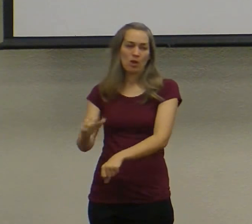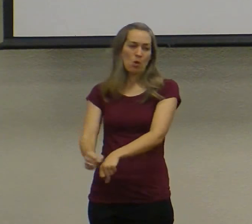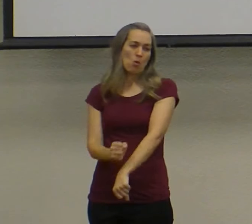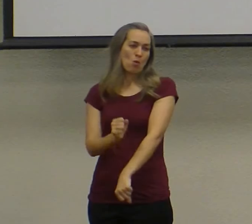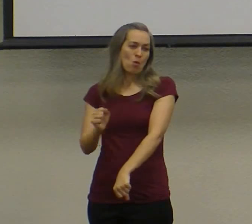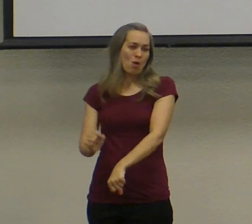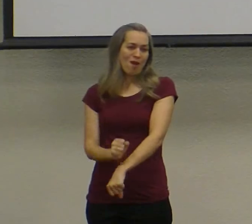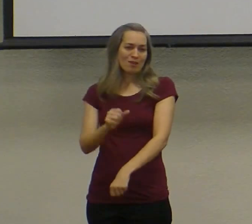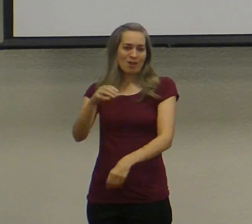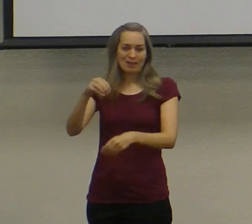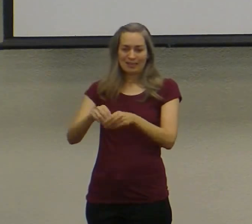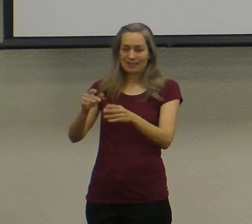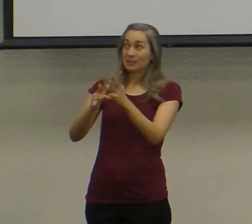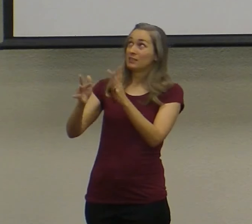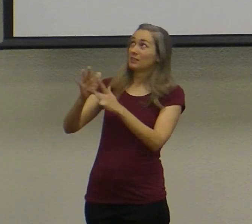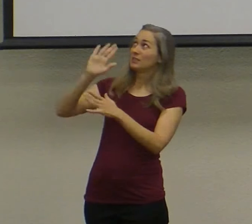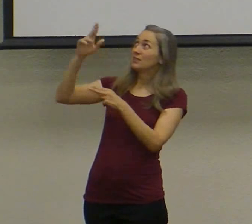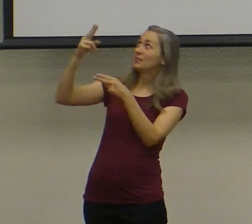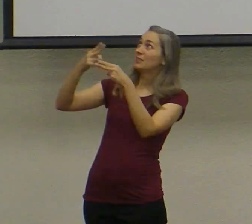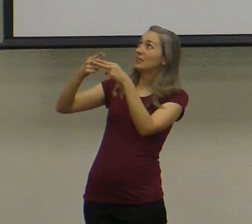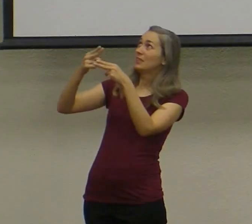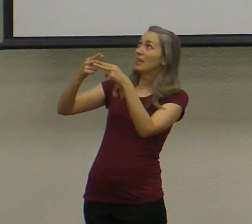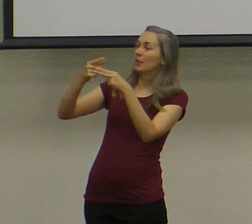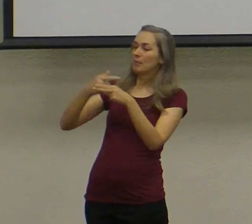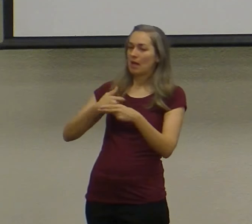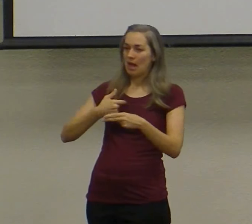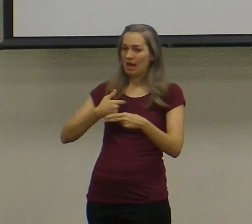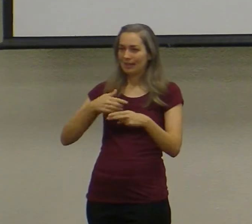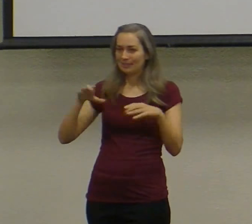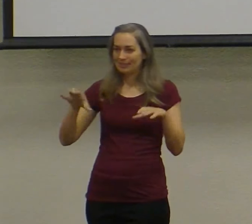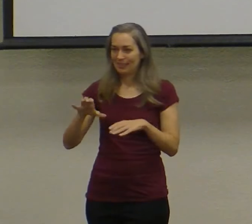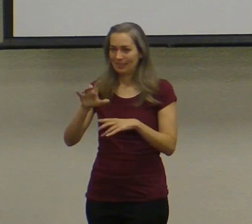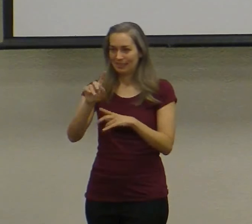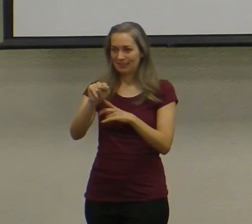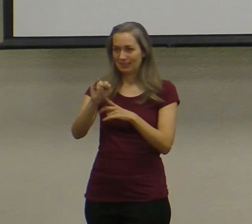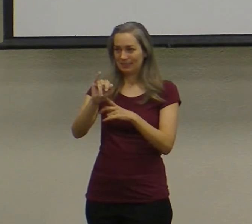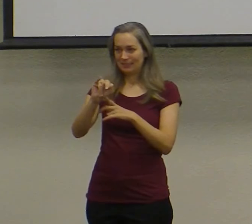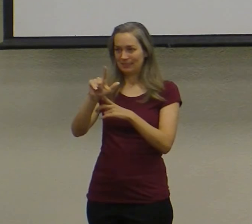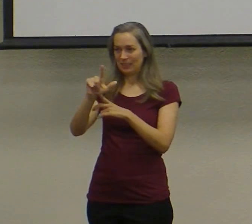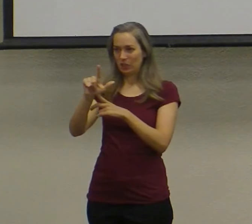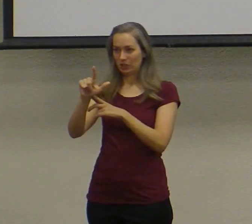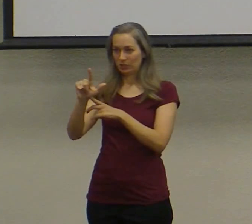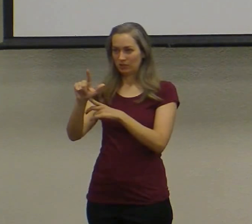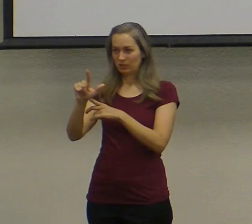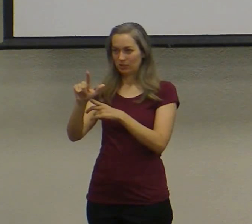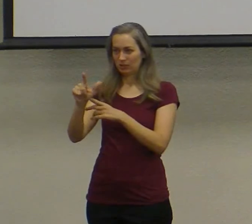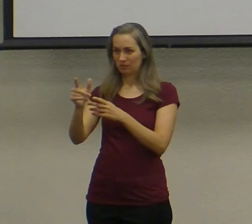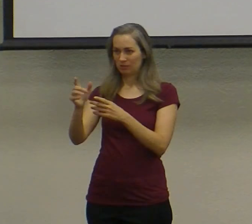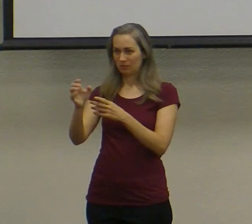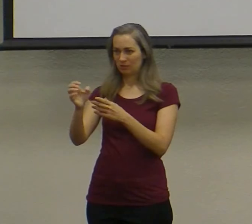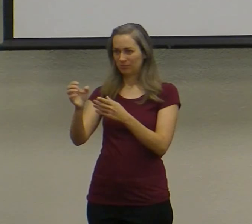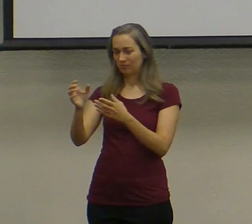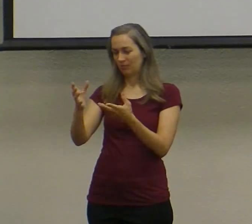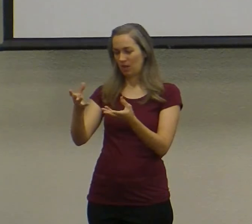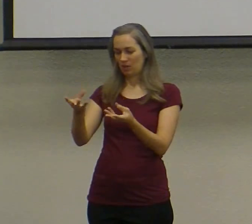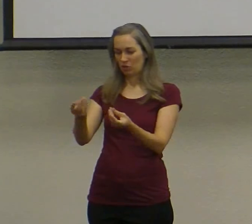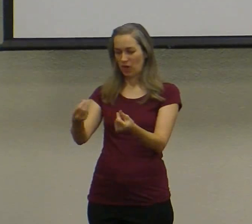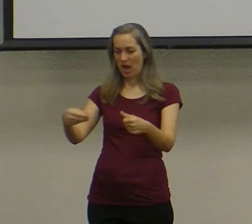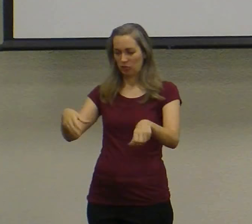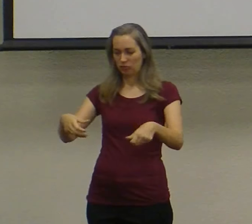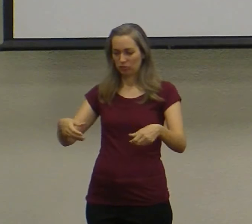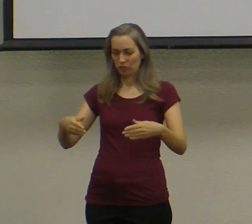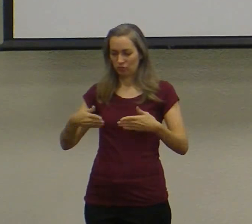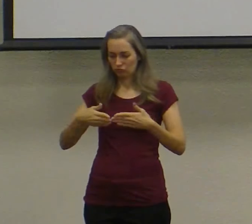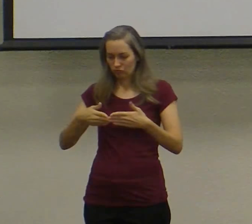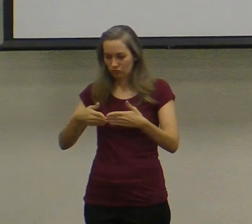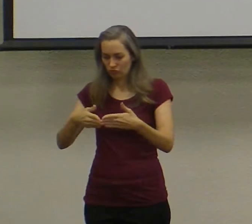Jesus. I got a chance to till, like move the grounds, sow, plant, all that stuff. And so